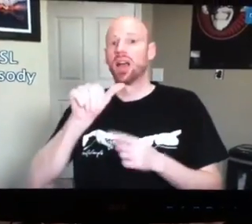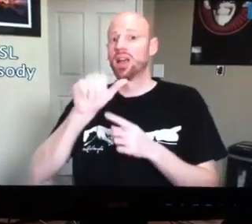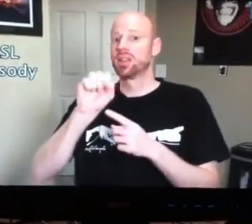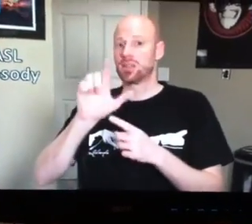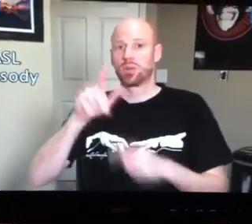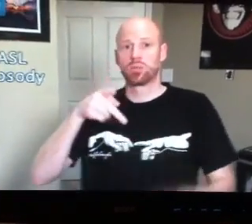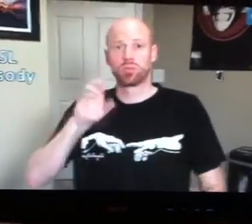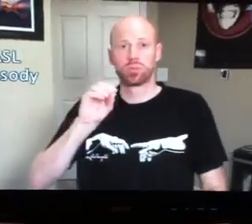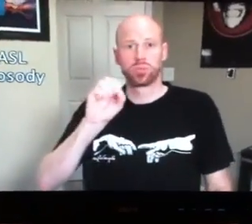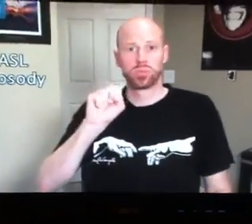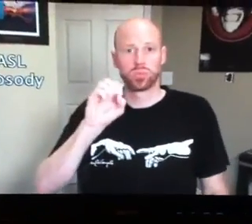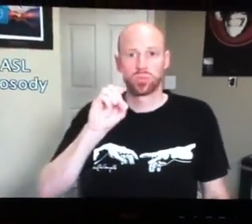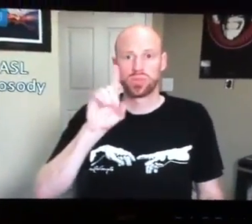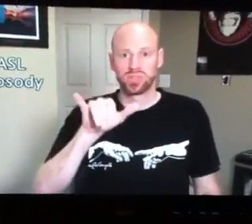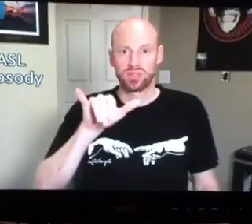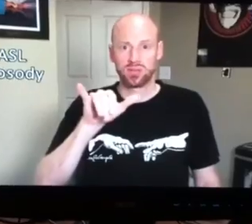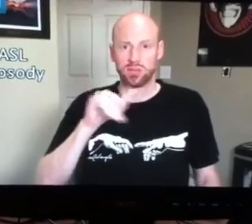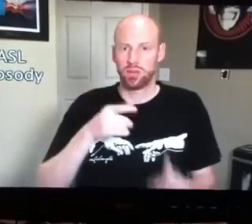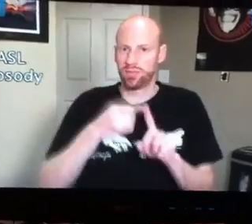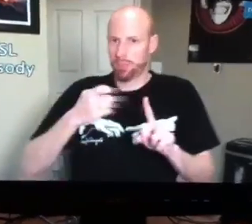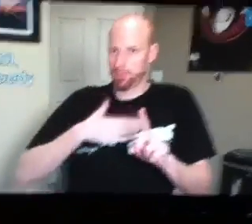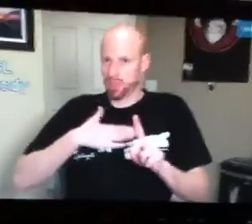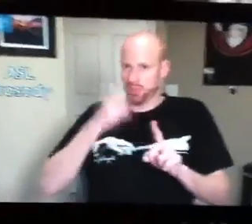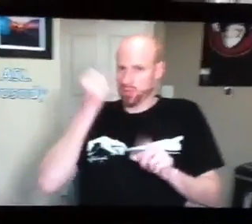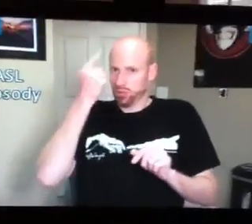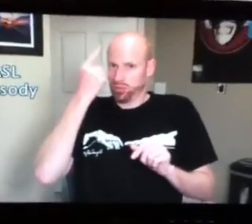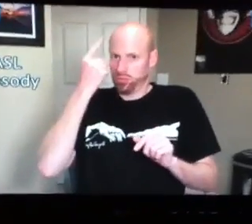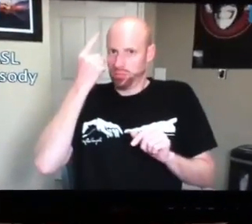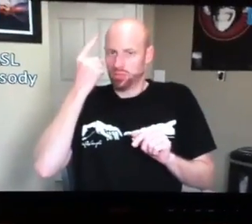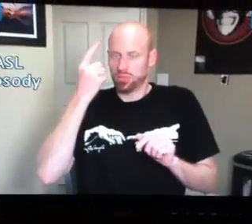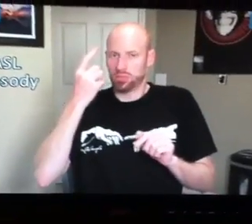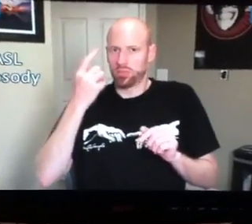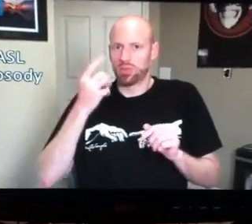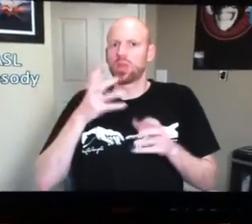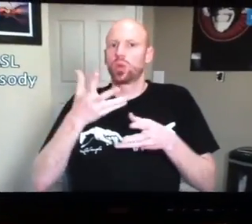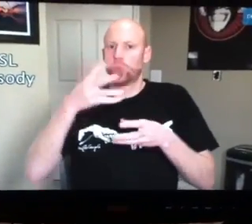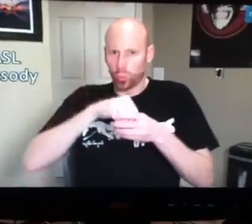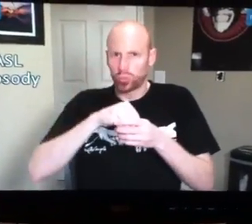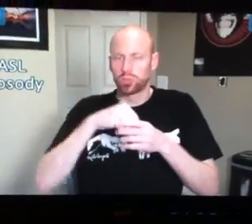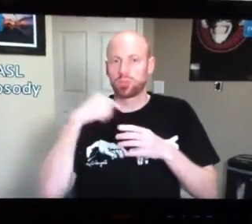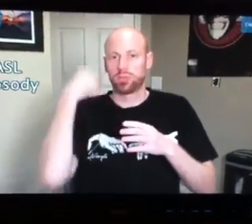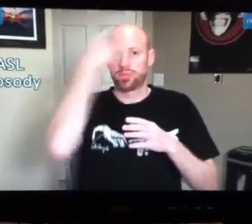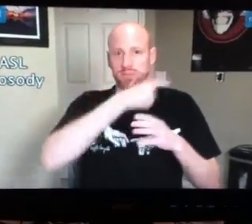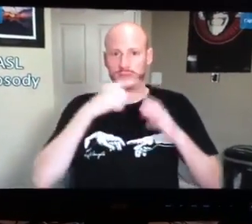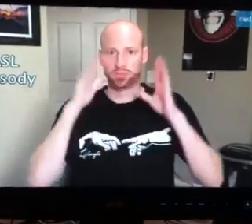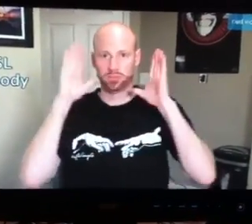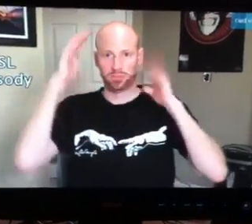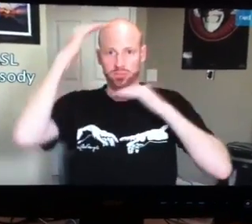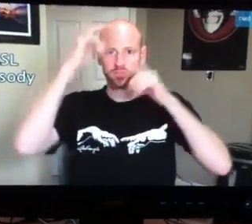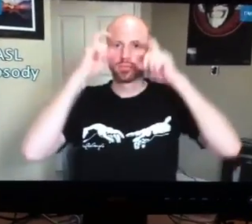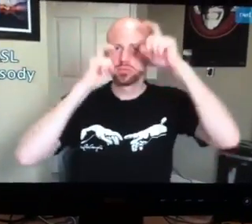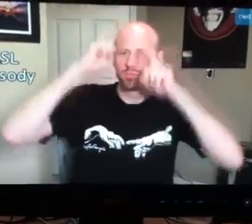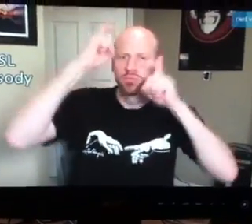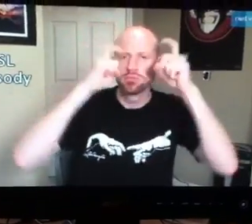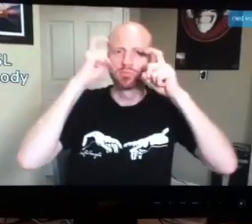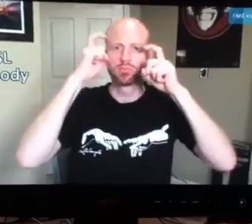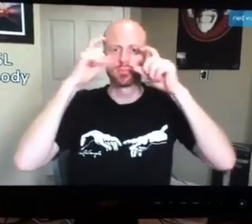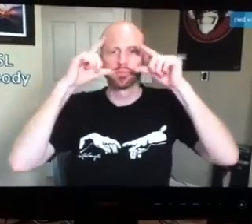And ASL prosody, from my understanding anyway, includes all of your facial expressions,